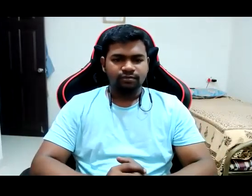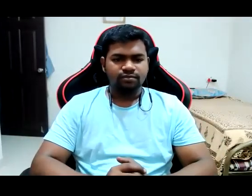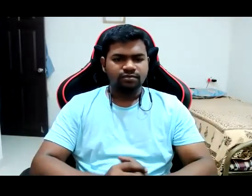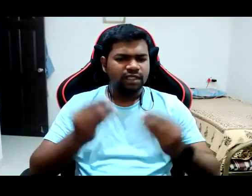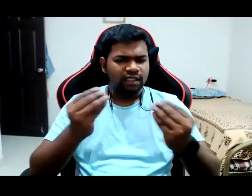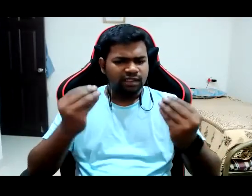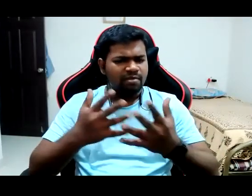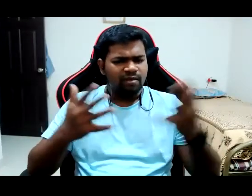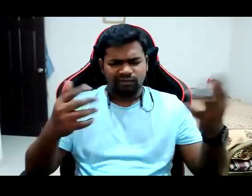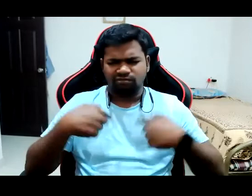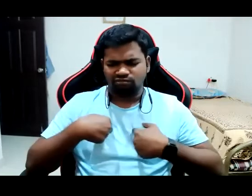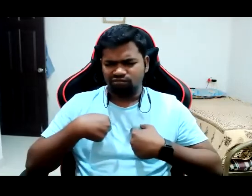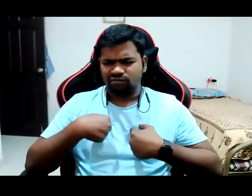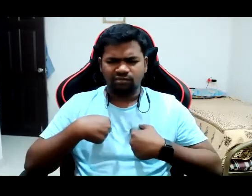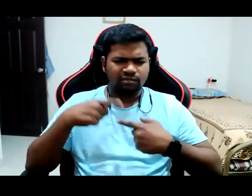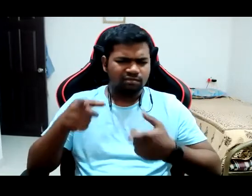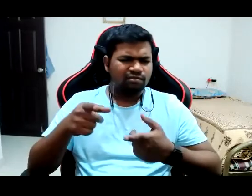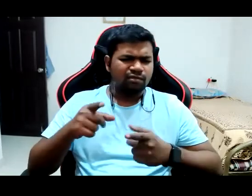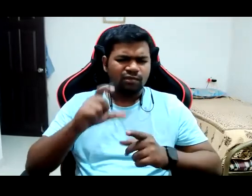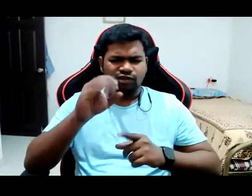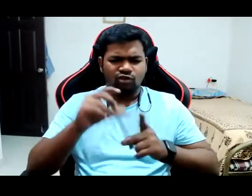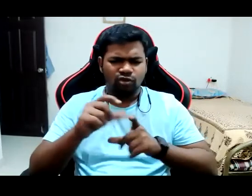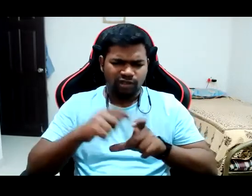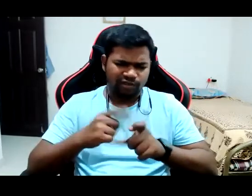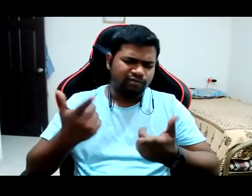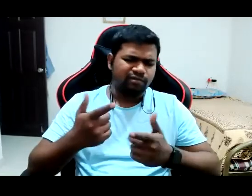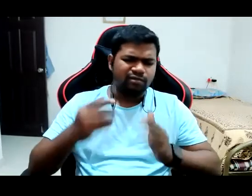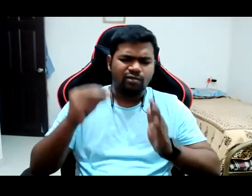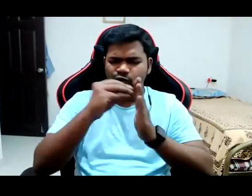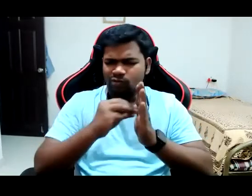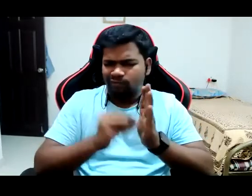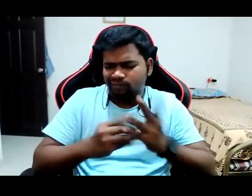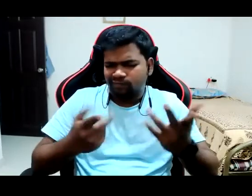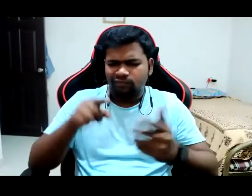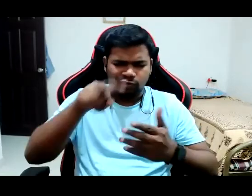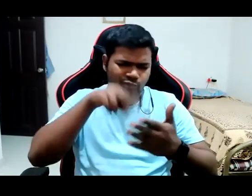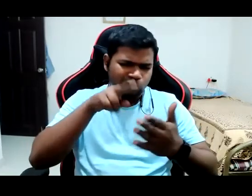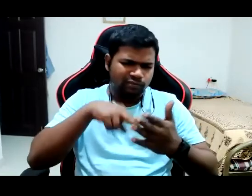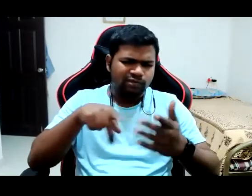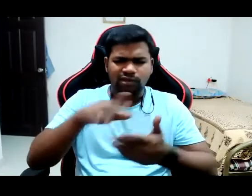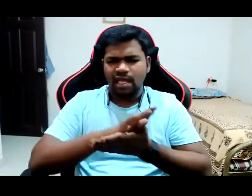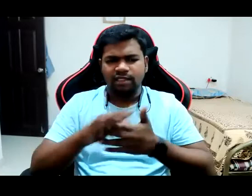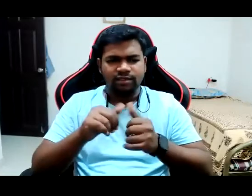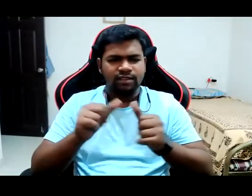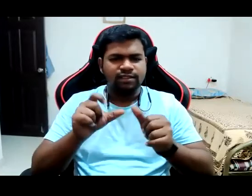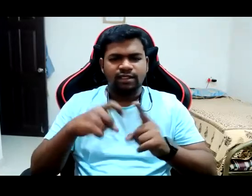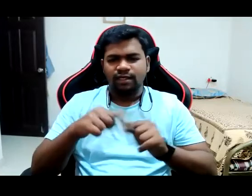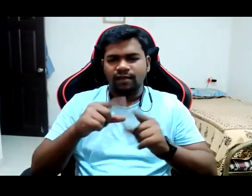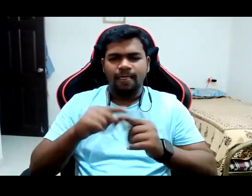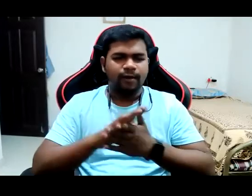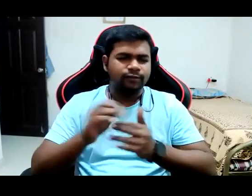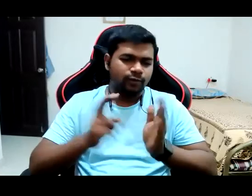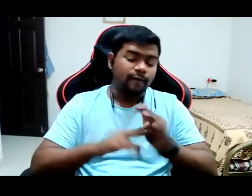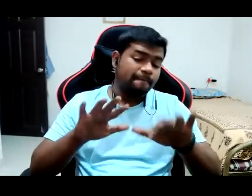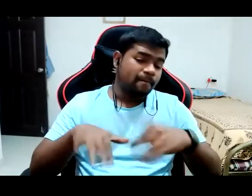about, how good your code is, don't worry about documentation. No one's going to read your code. It's a hackathon. How well you pitch,